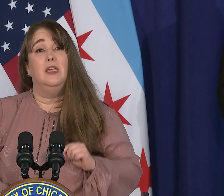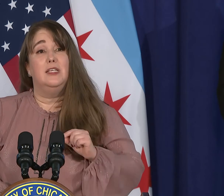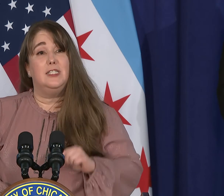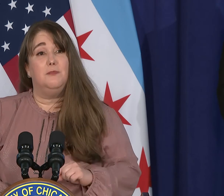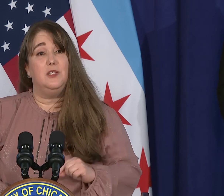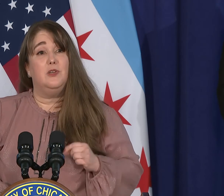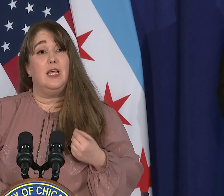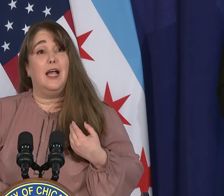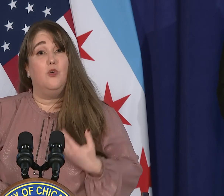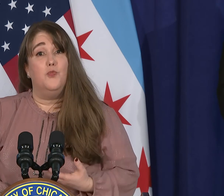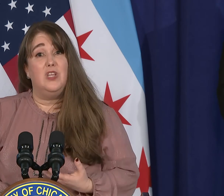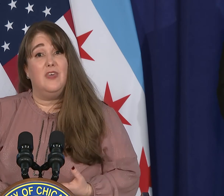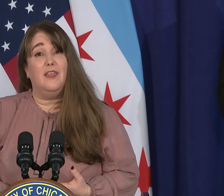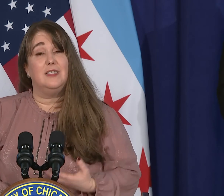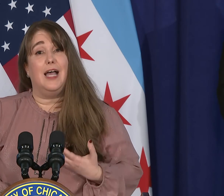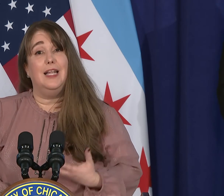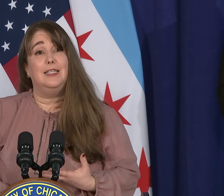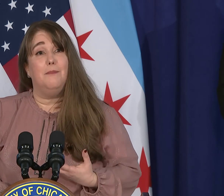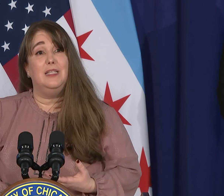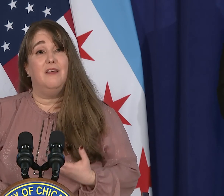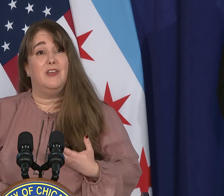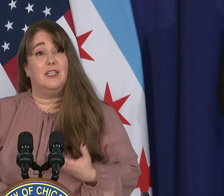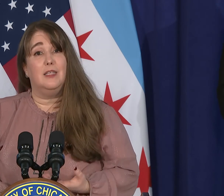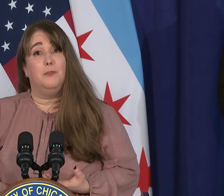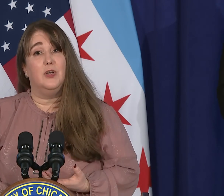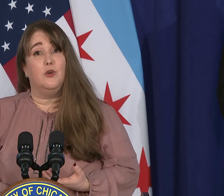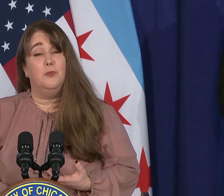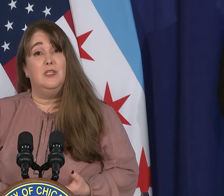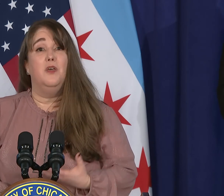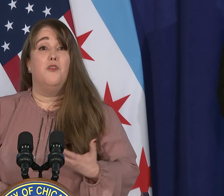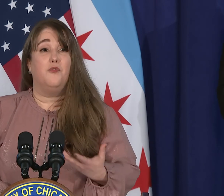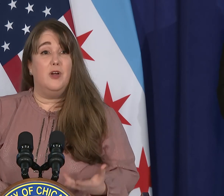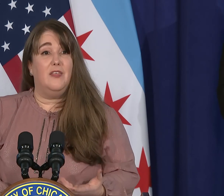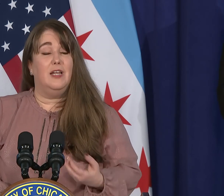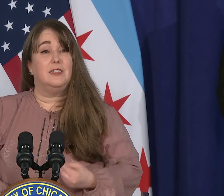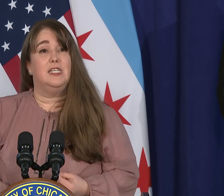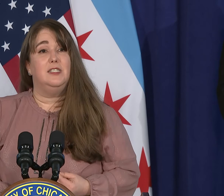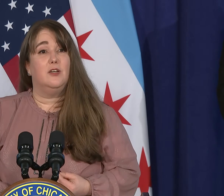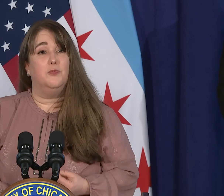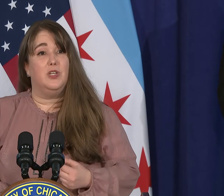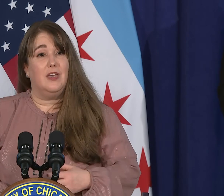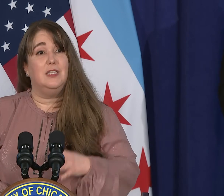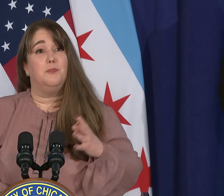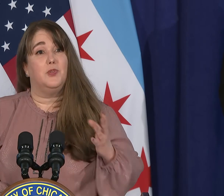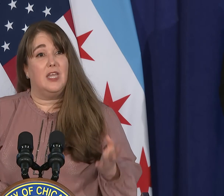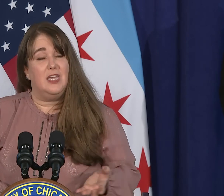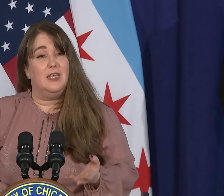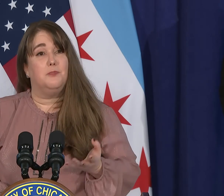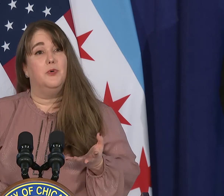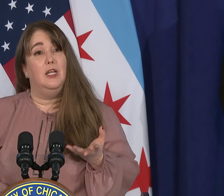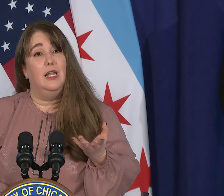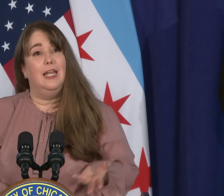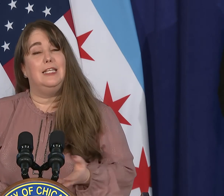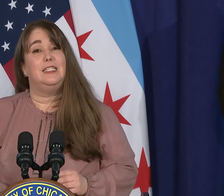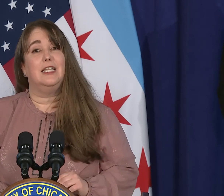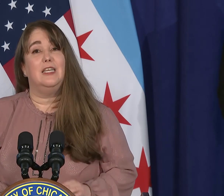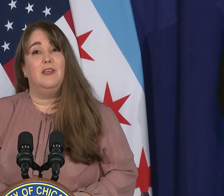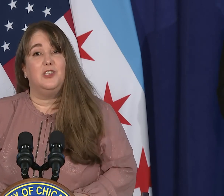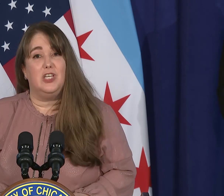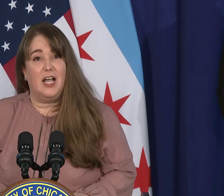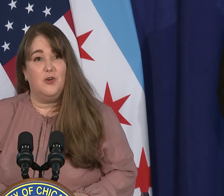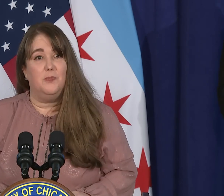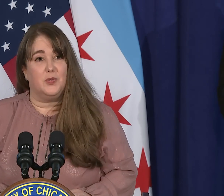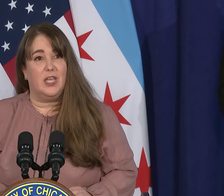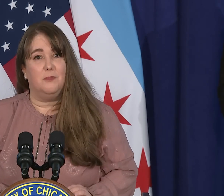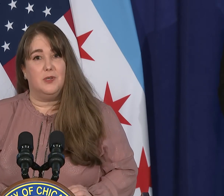dando servicios a comunidades altamente afectadas por el COVID fuera de las 15 comunidades protegidas por la iniciativa